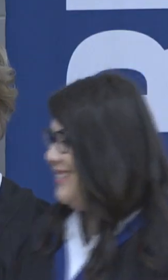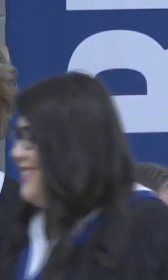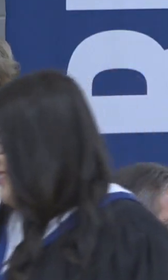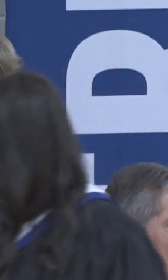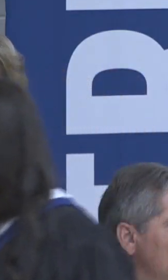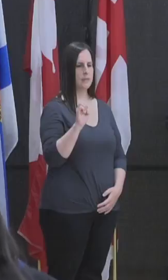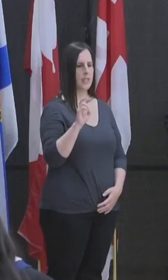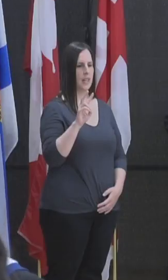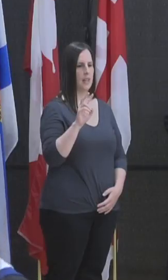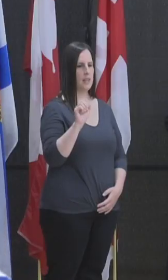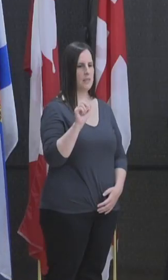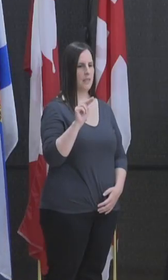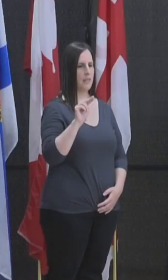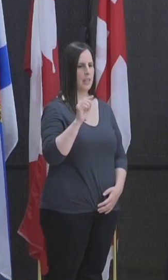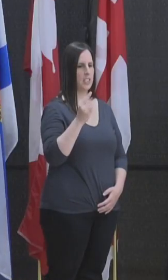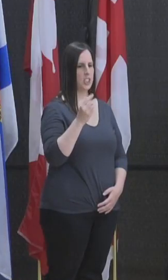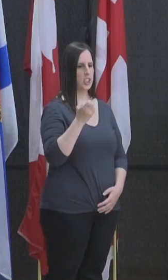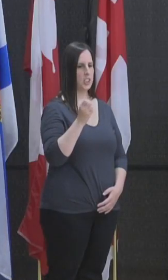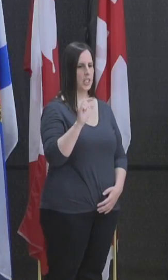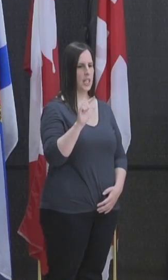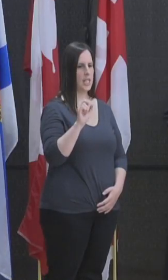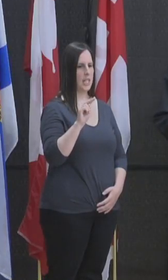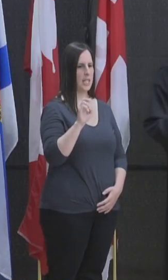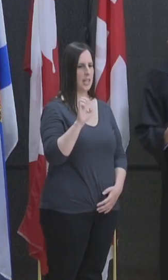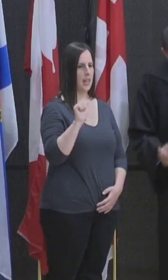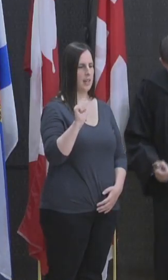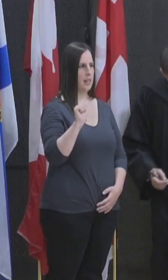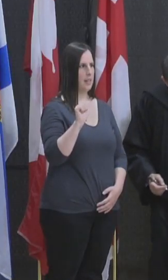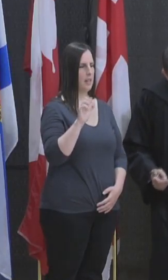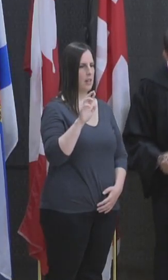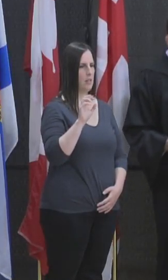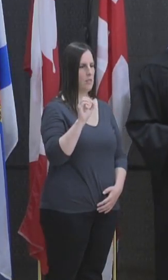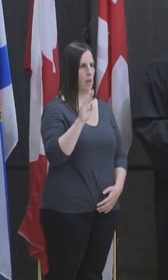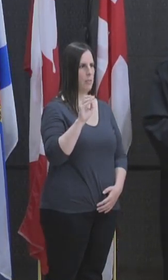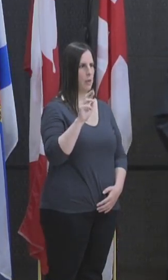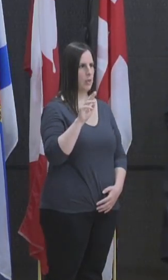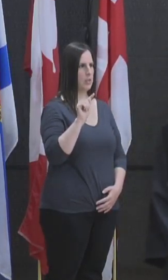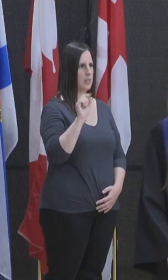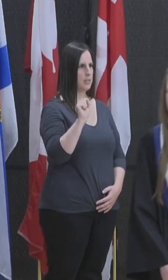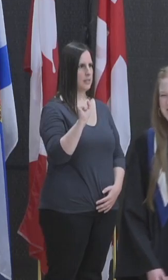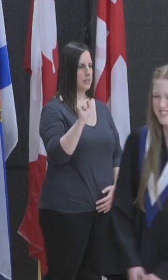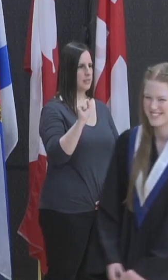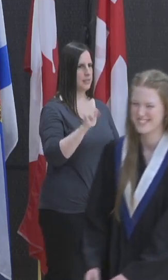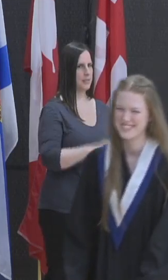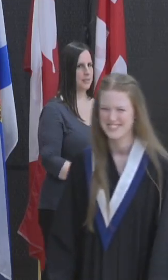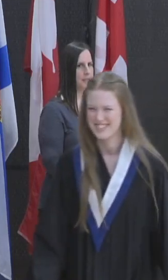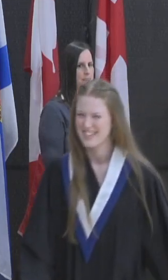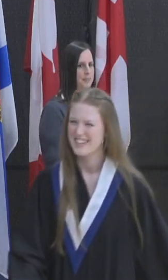Evangelina Roberts.